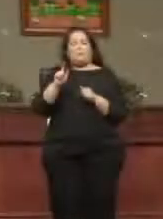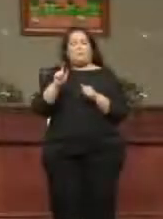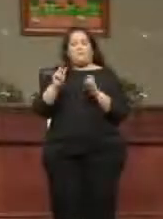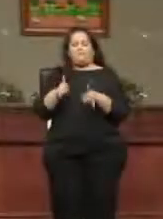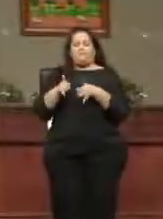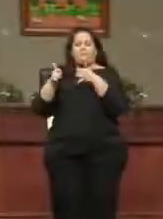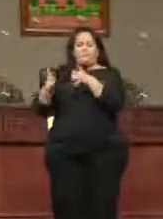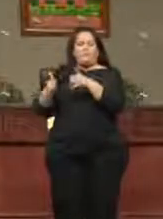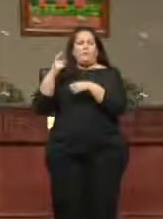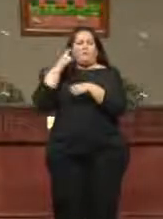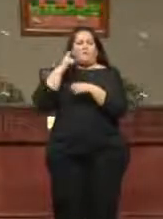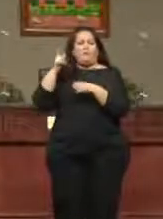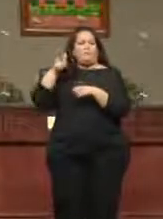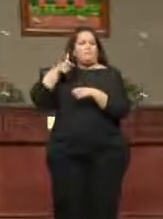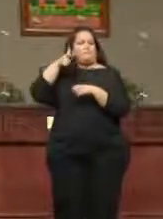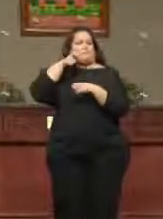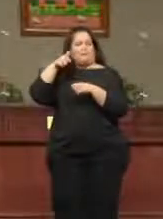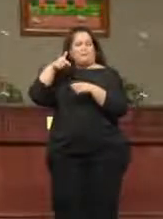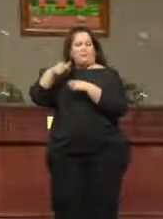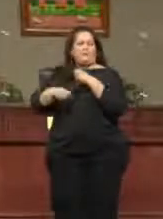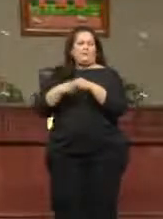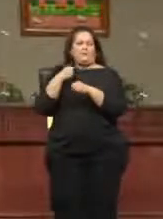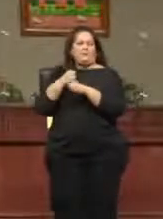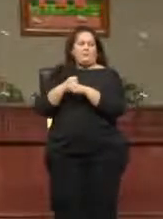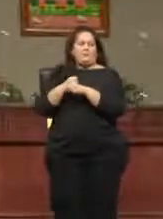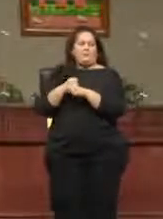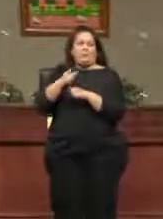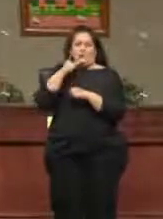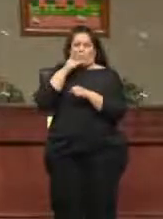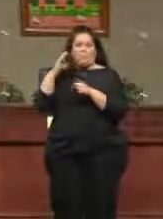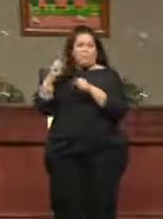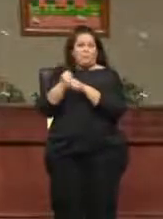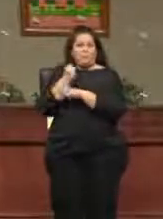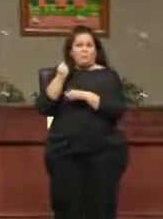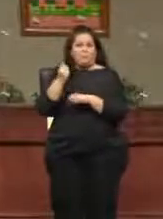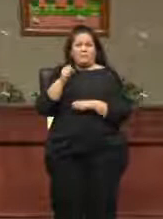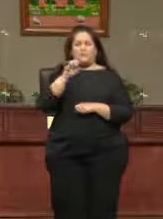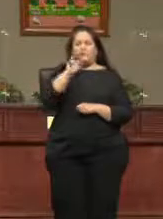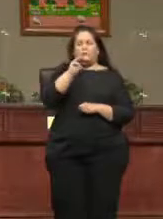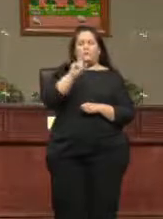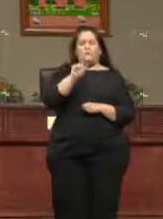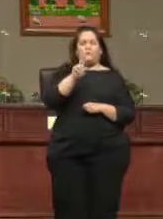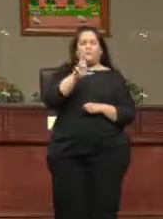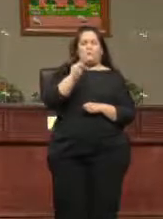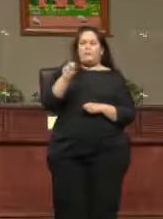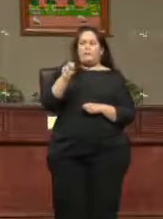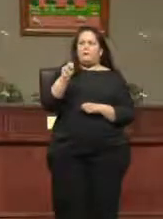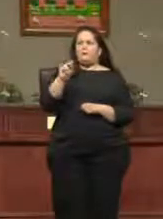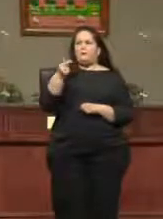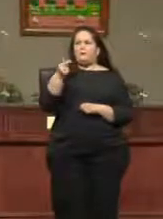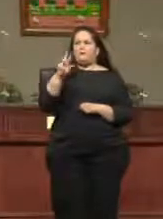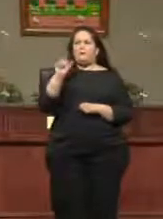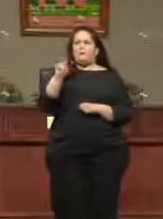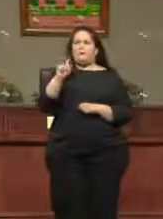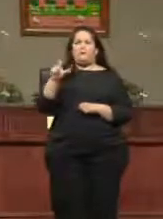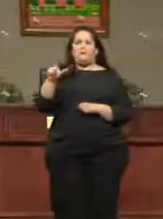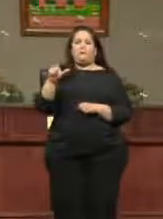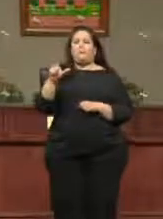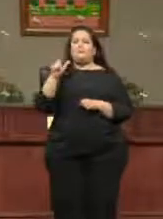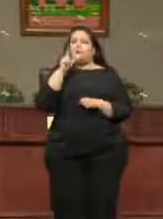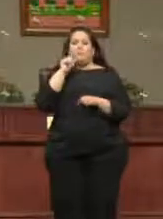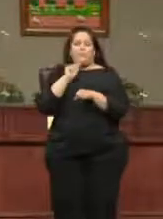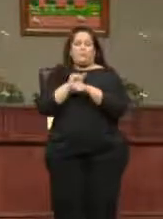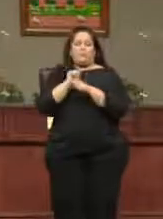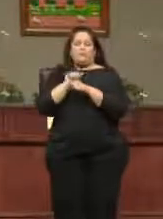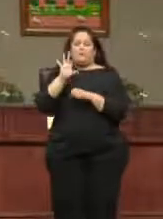Year Award, and that award went to Maureen Grether, who works in our